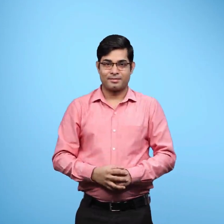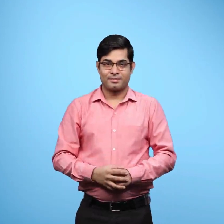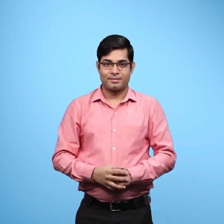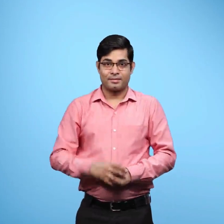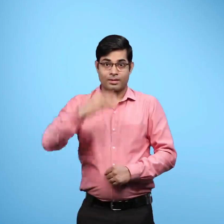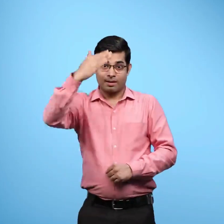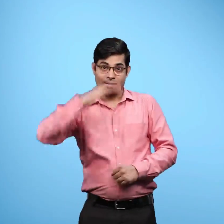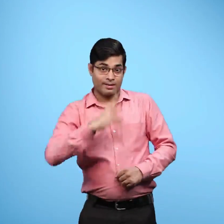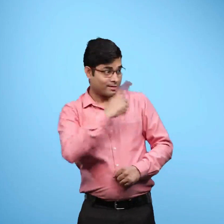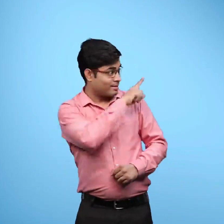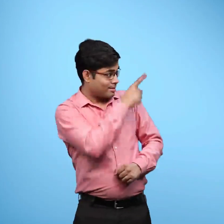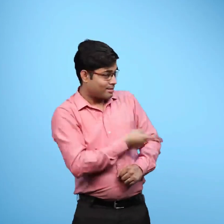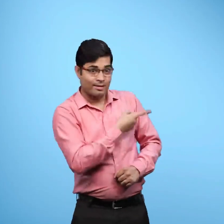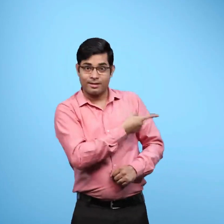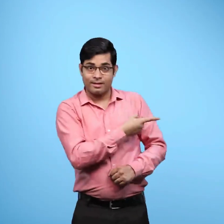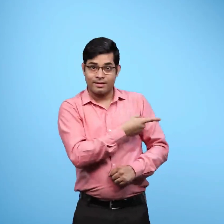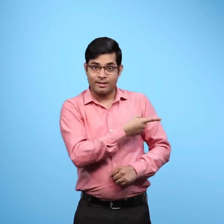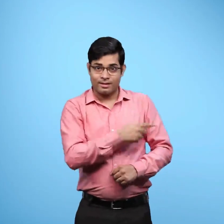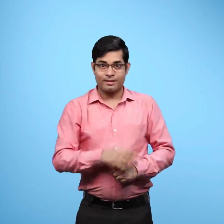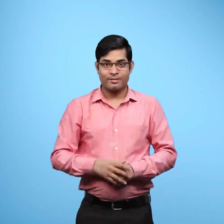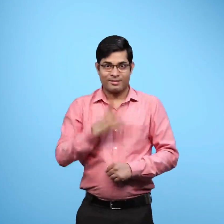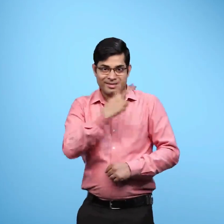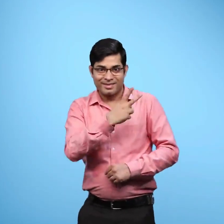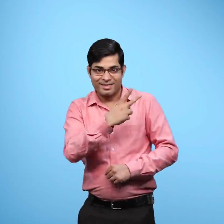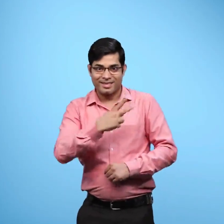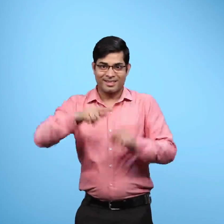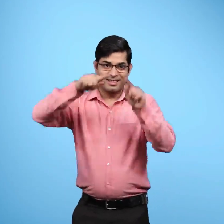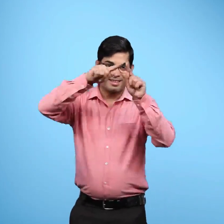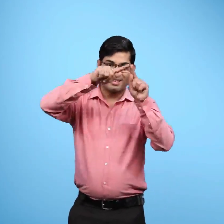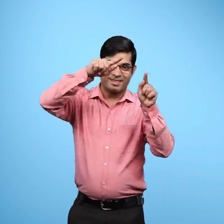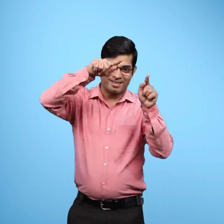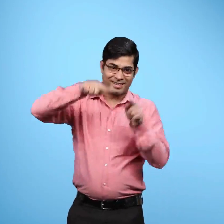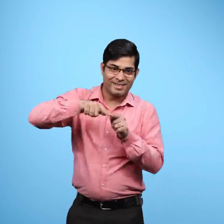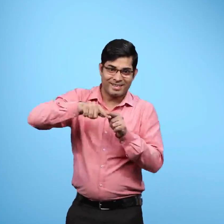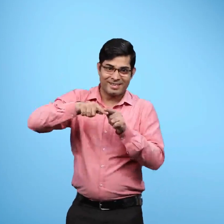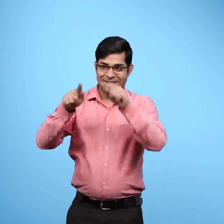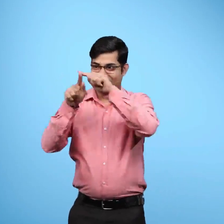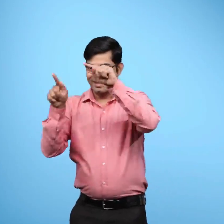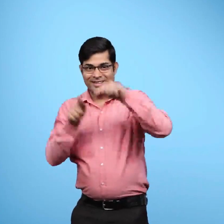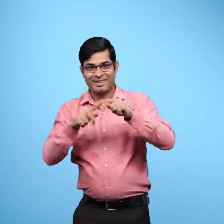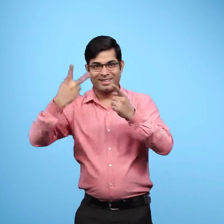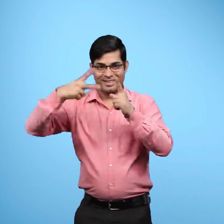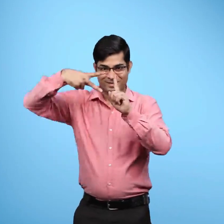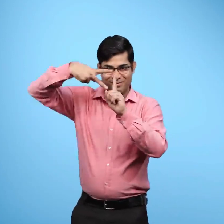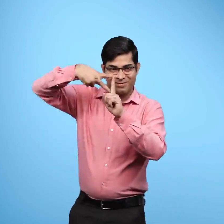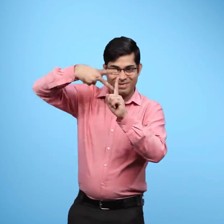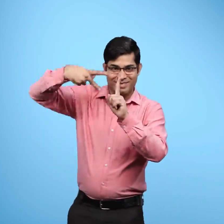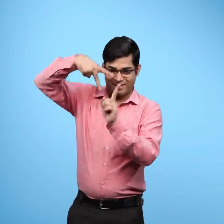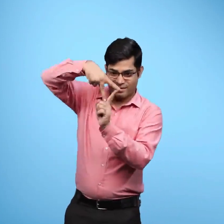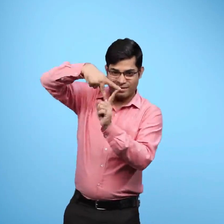In the middle of the board, 3 triangles joined at one point is made by joining dots with